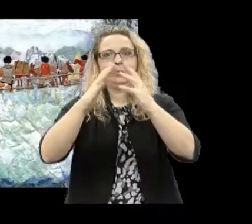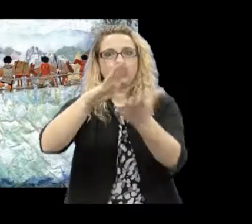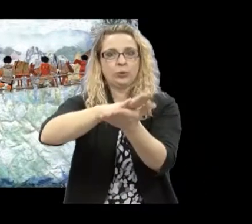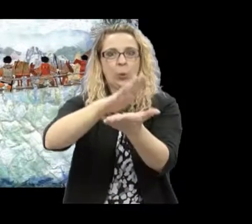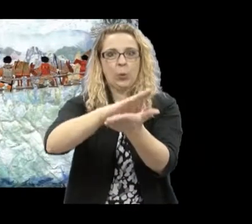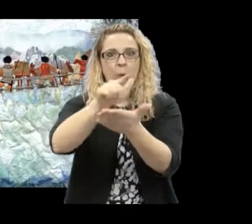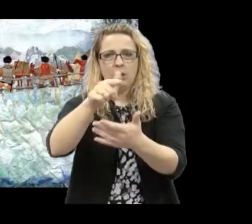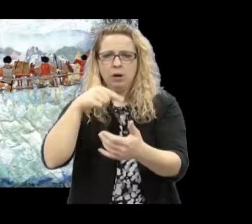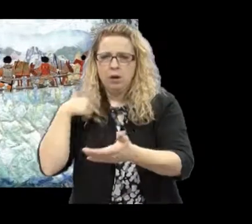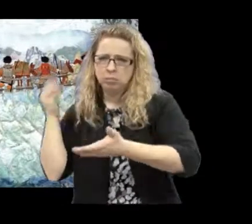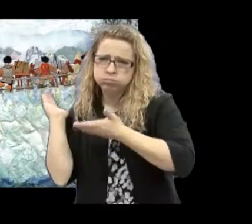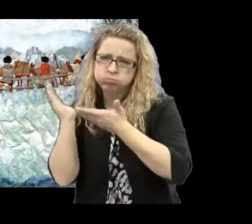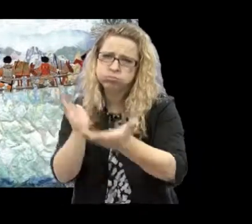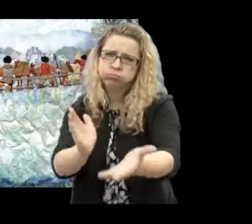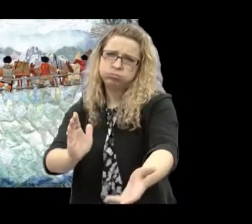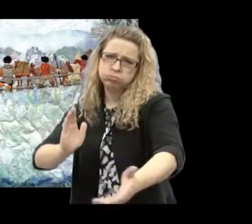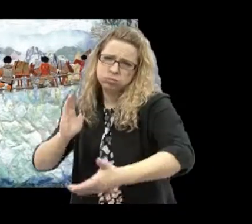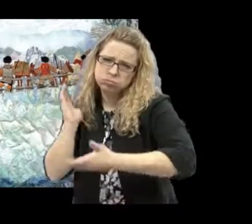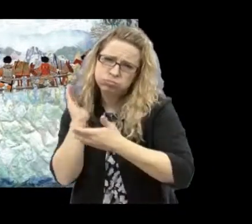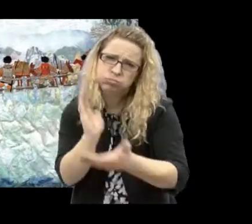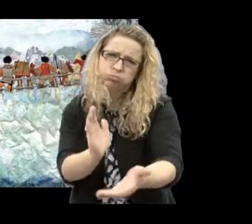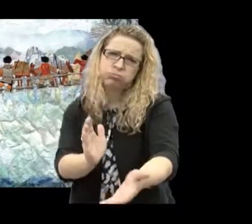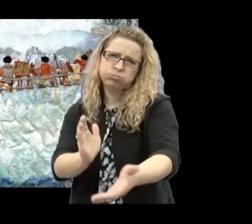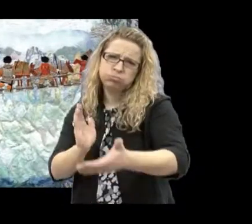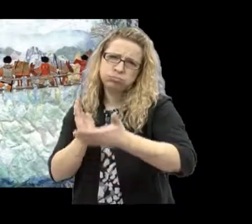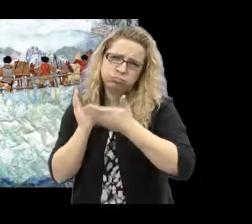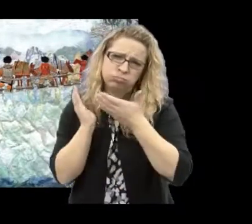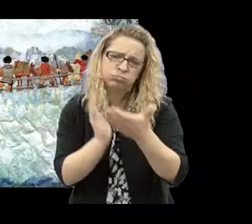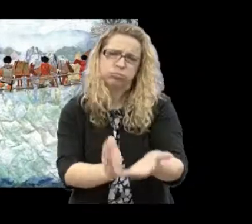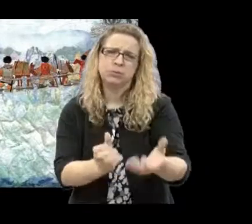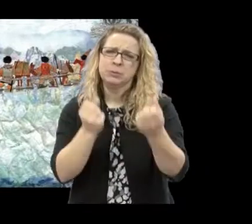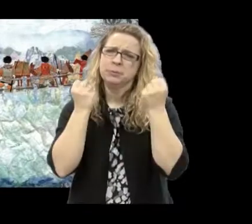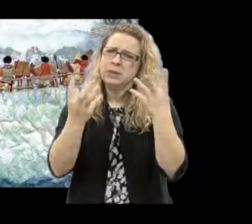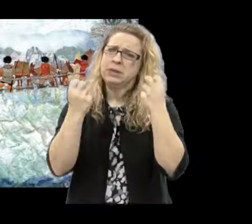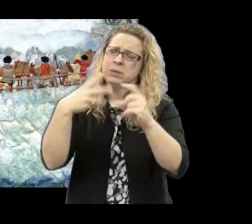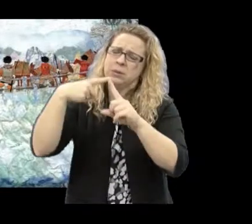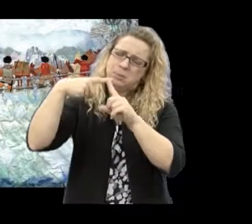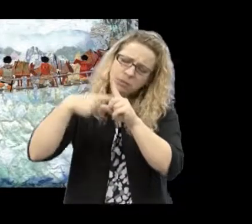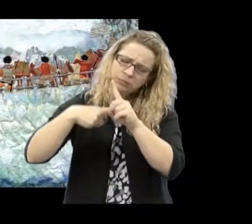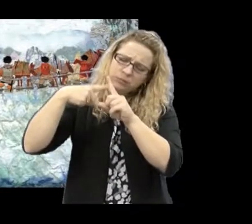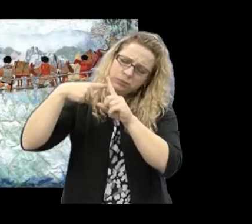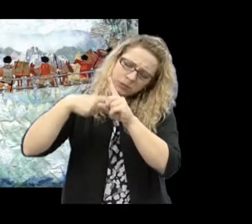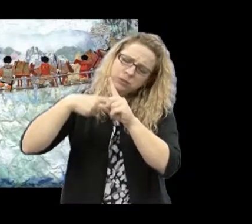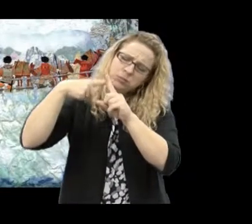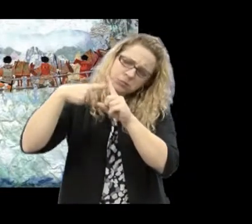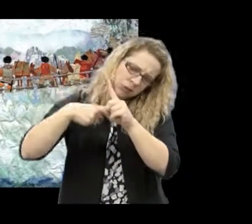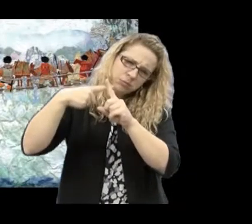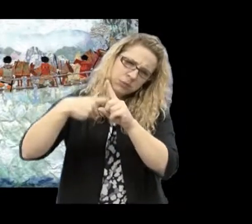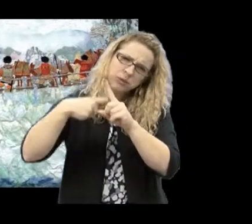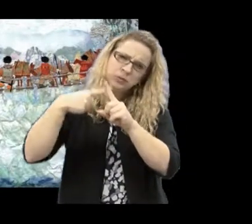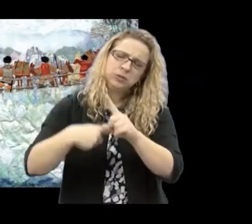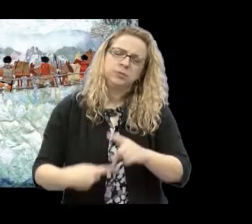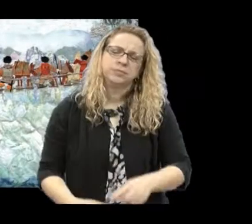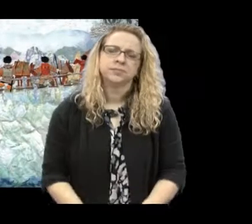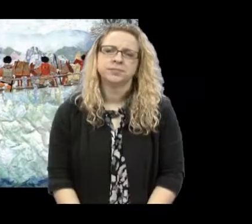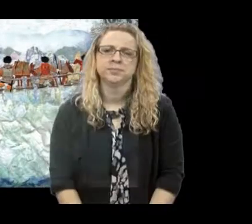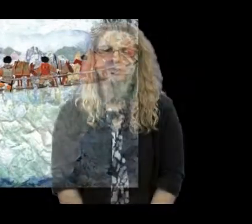They continued to climb until they reached the place where we had piled a mountain of stones cut from